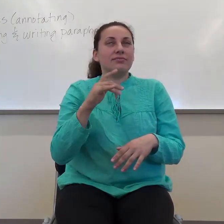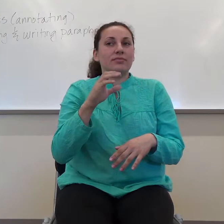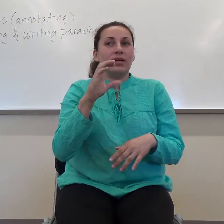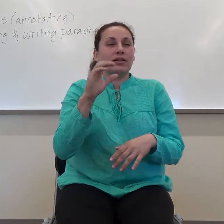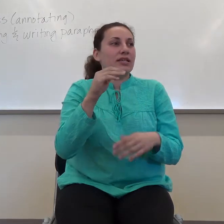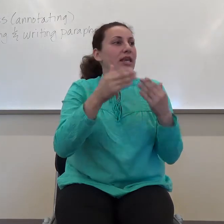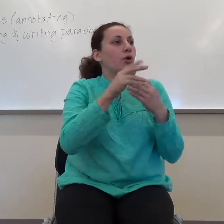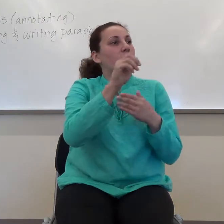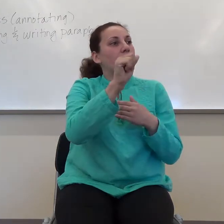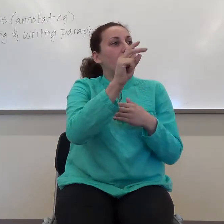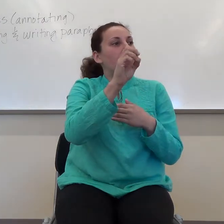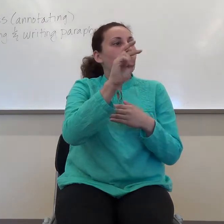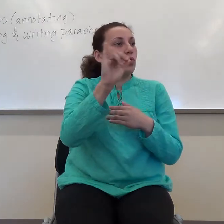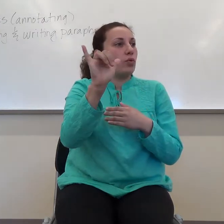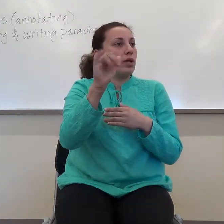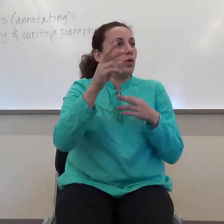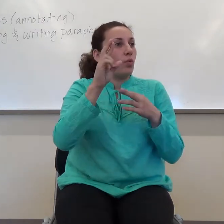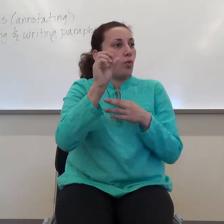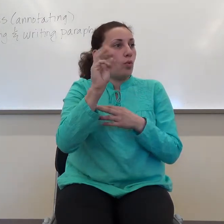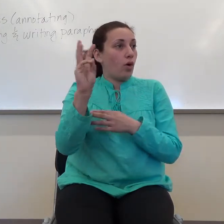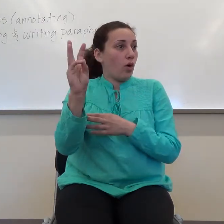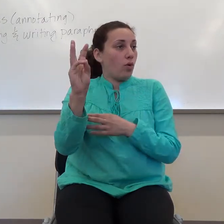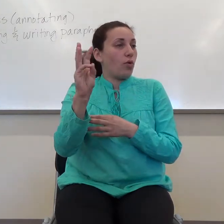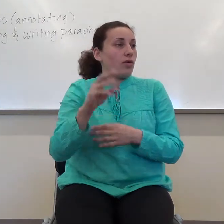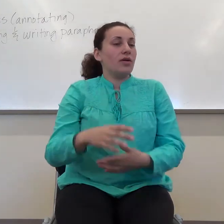a year now, and I still can't work these things.